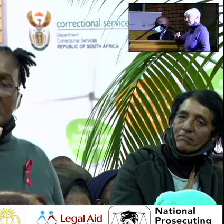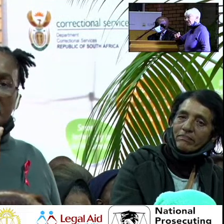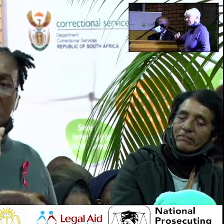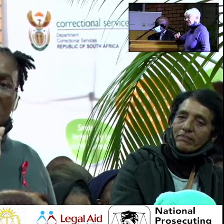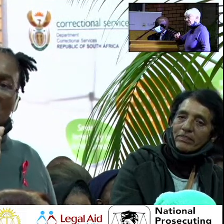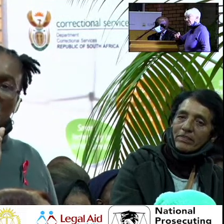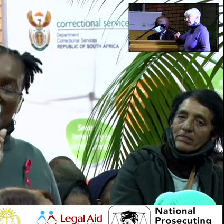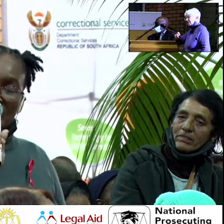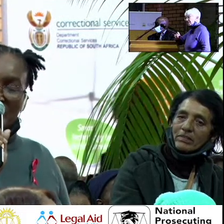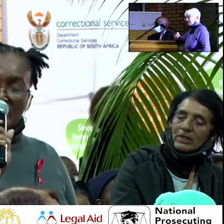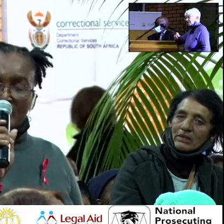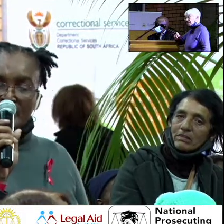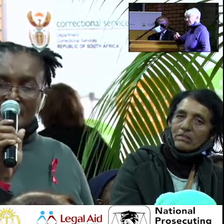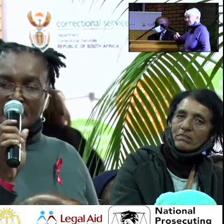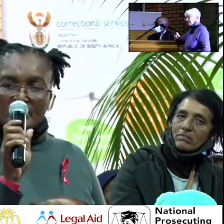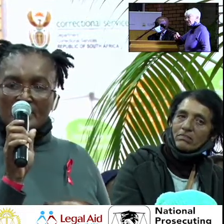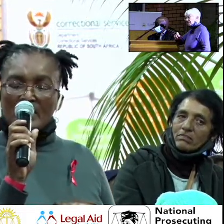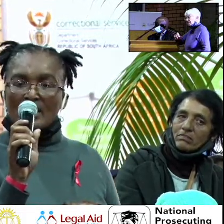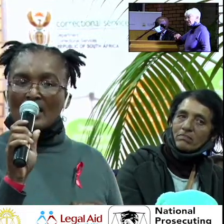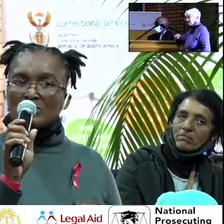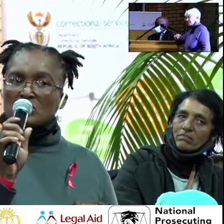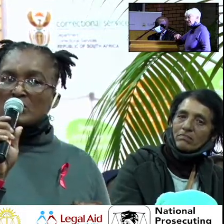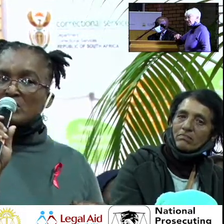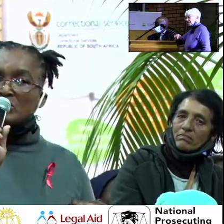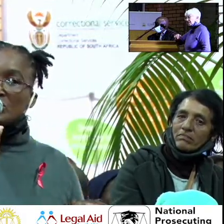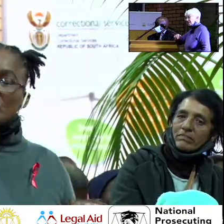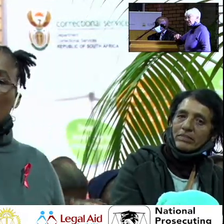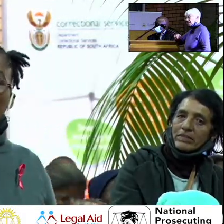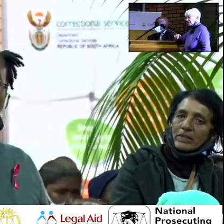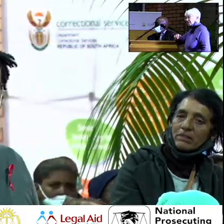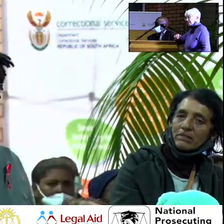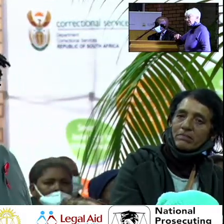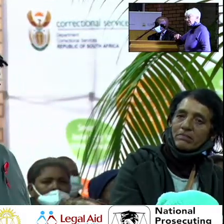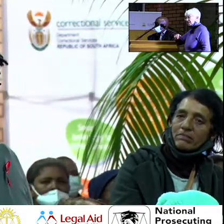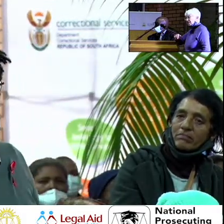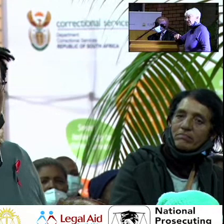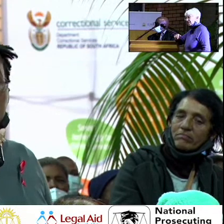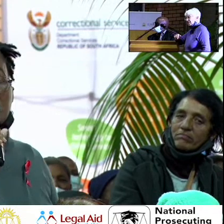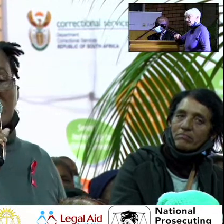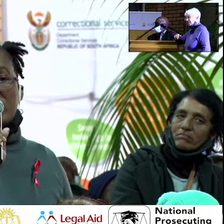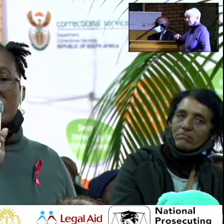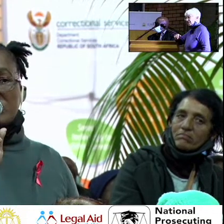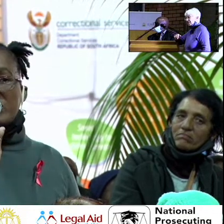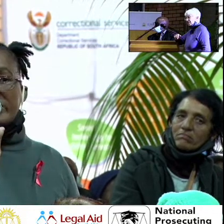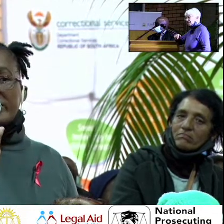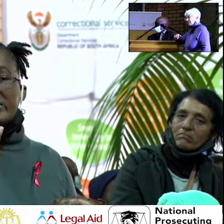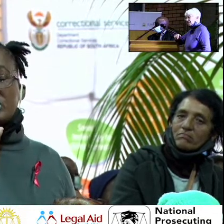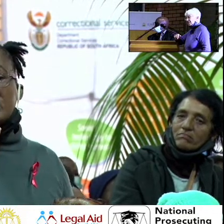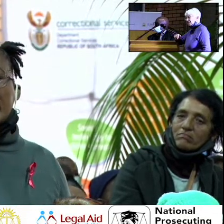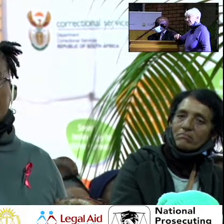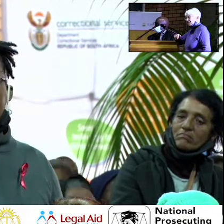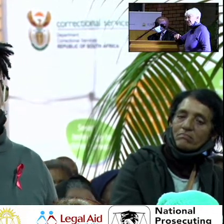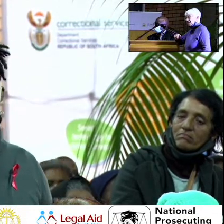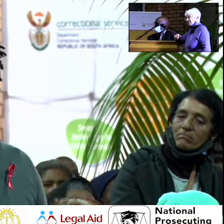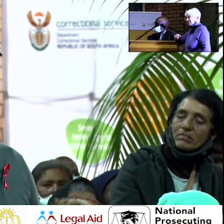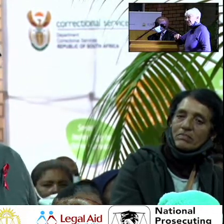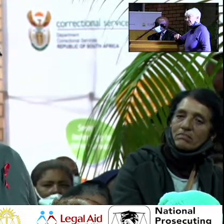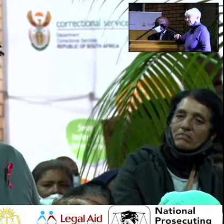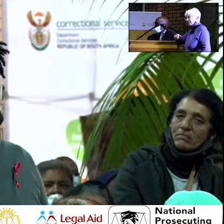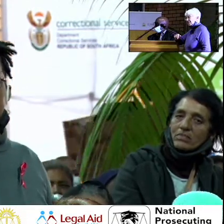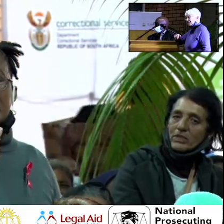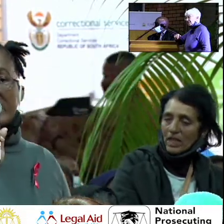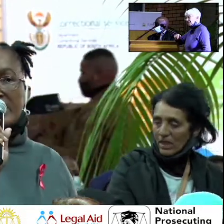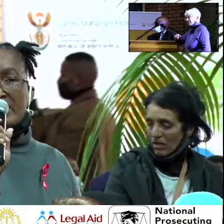SAPS General, I'm talking to you. How sure are you that you can protect